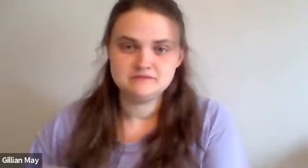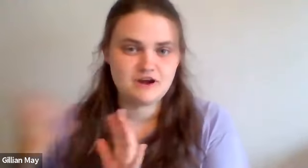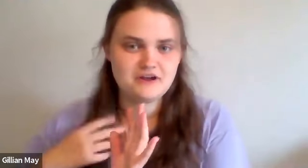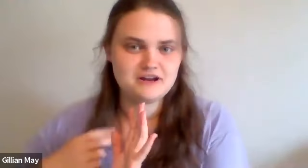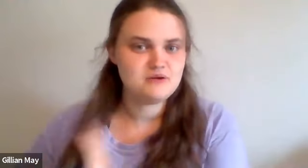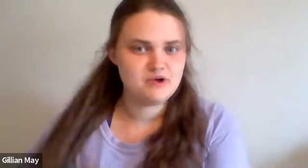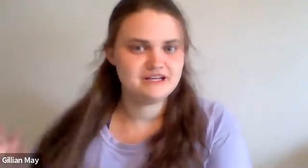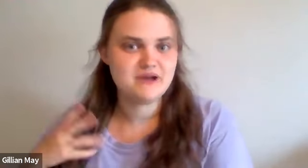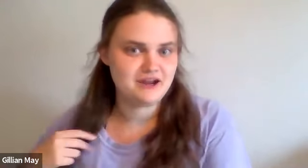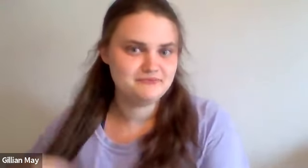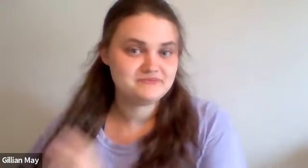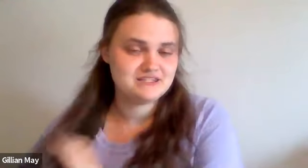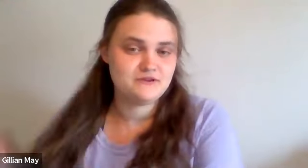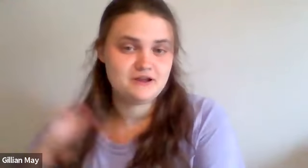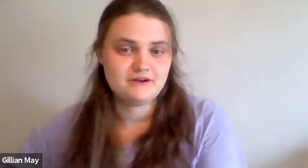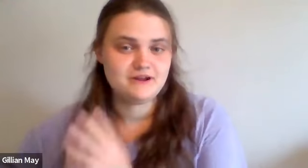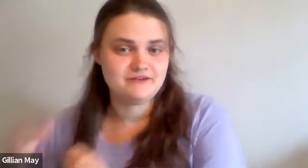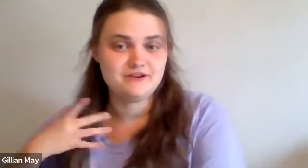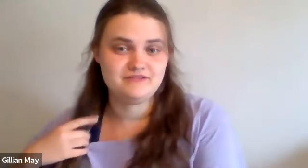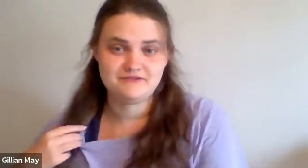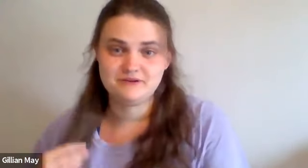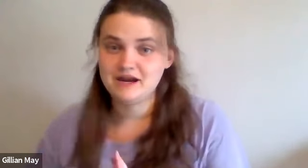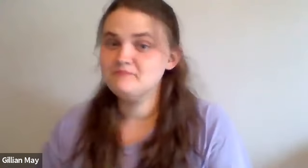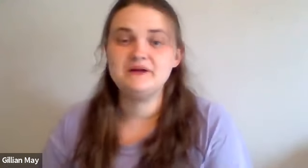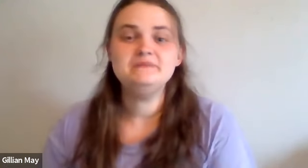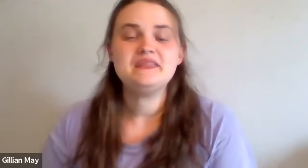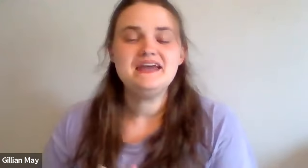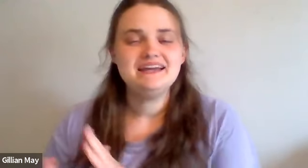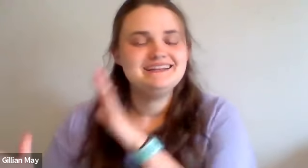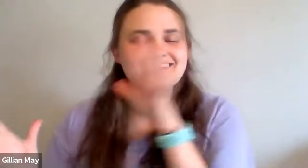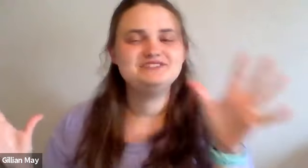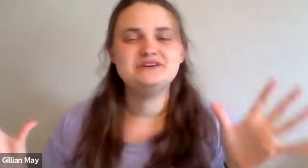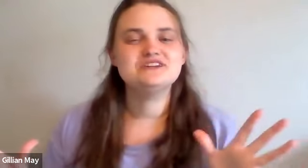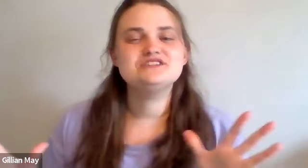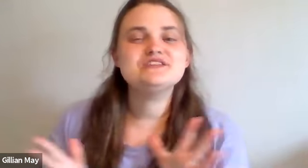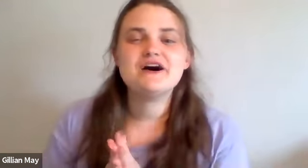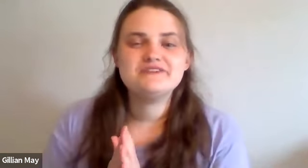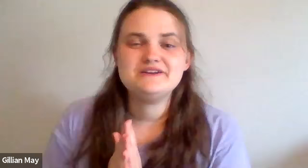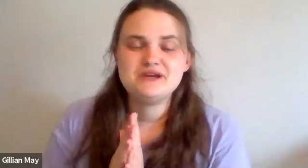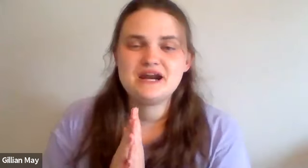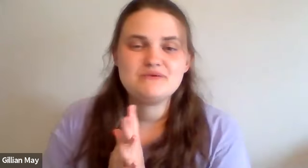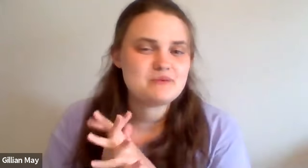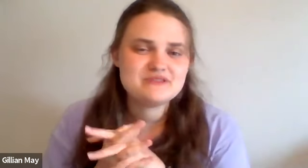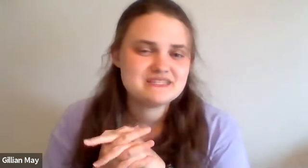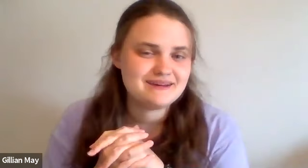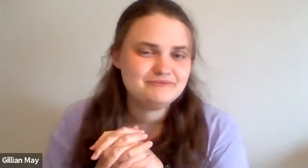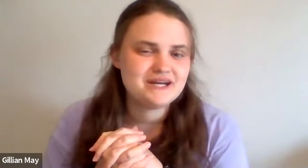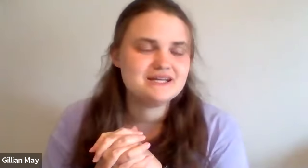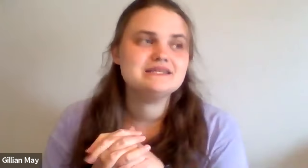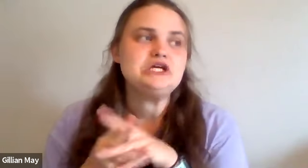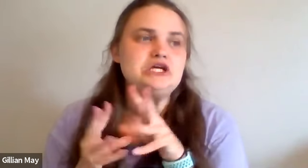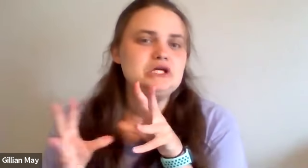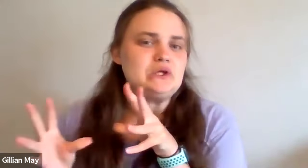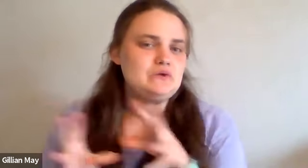Sorry, I thought I saw a bug. It's my hair. It's very, very, very fluffy right now. But do not stress yourself out that you cannot remember the sign because you